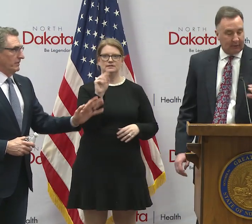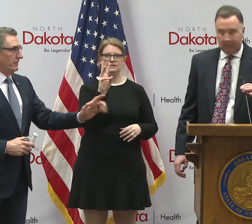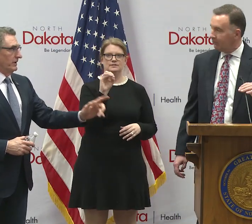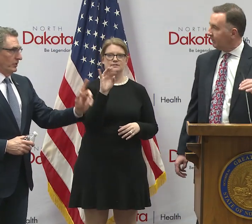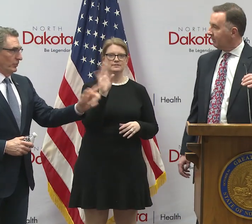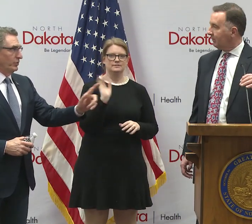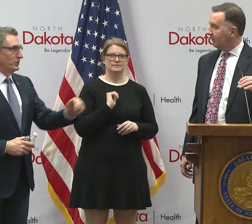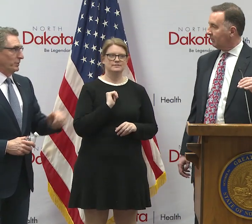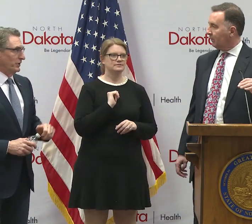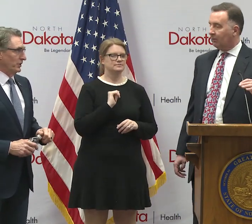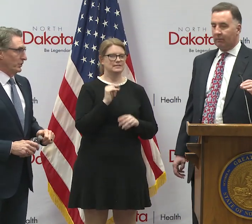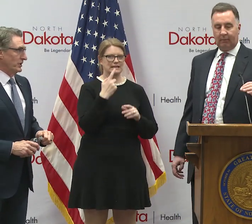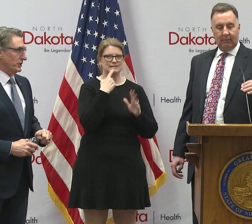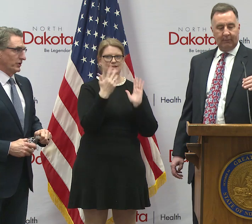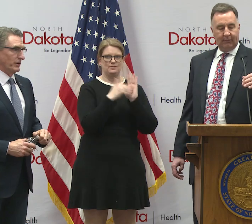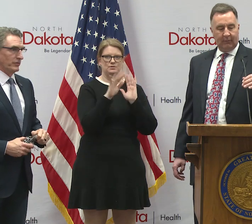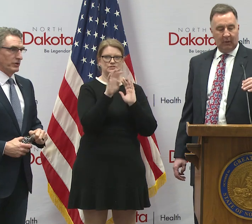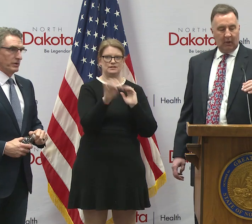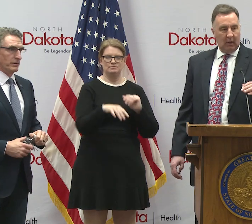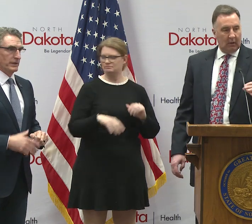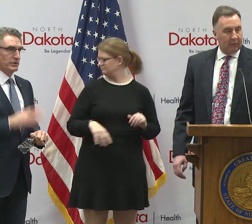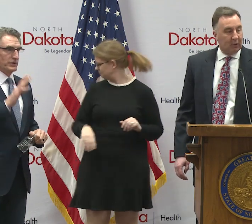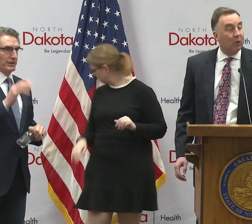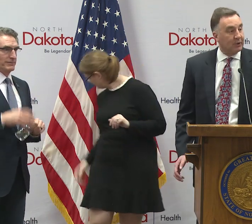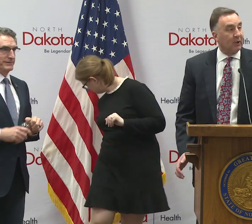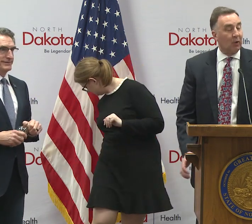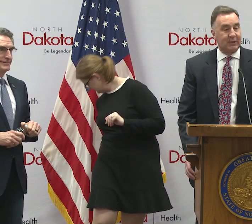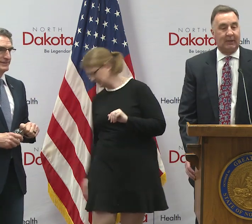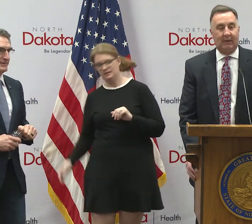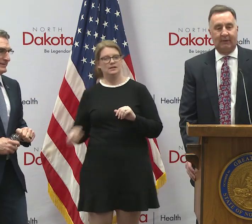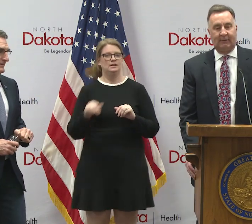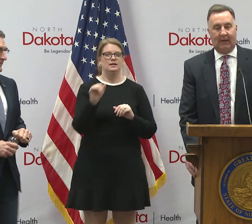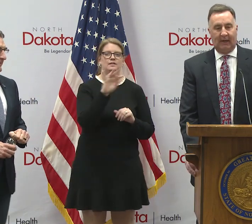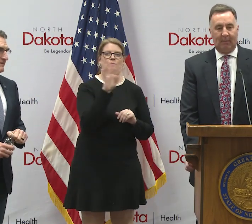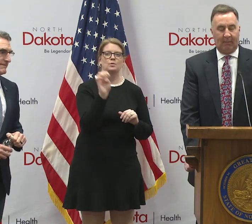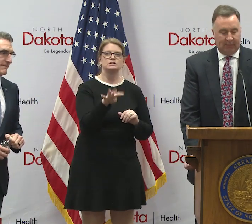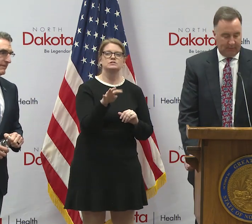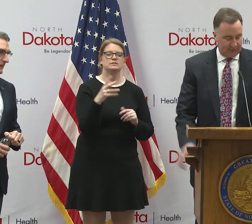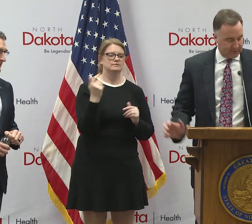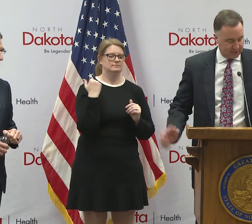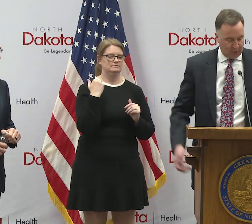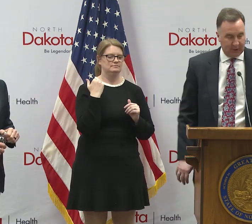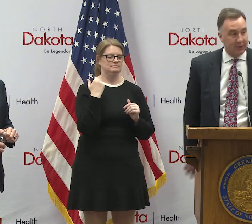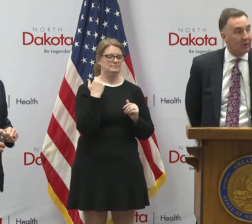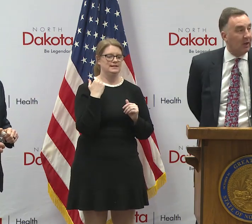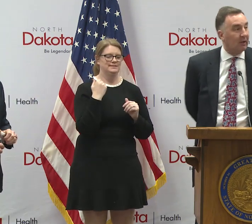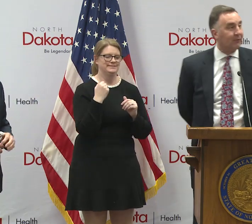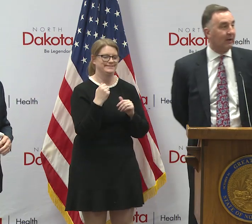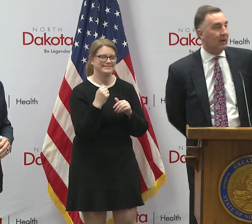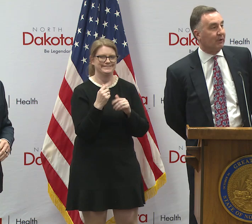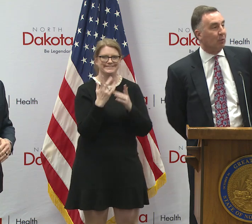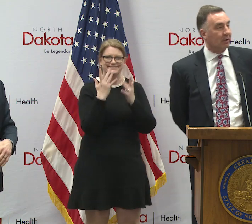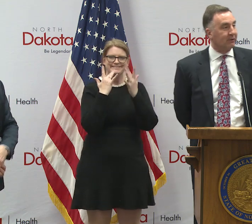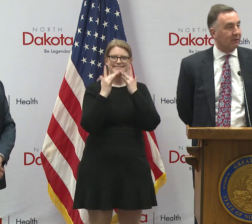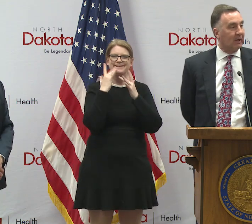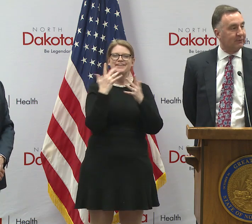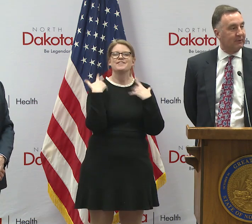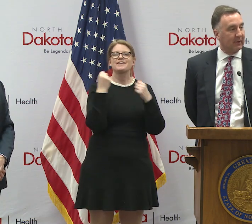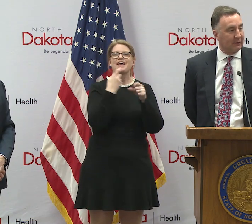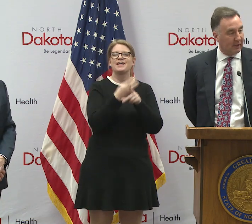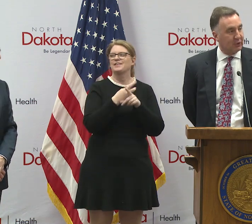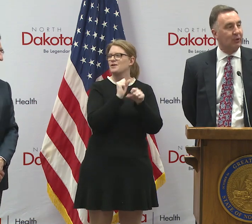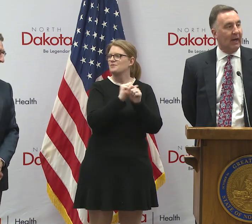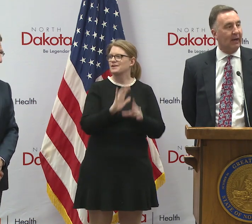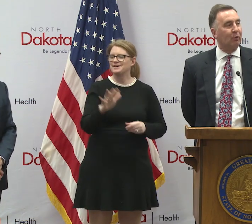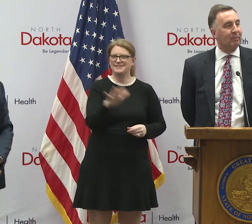That's a great. Please repeat the question, Curt, if you could. The question is, there's a shortage of healthcare workers across